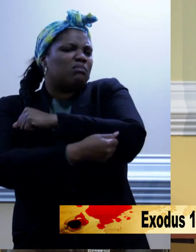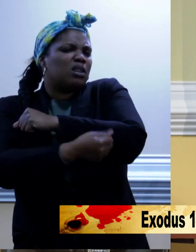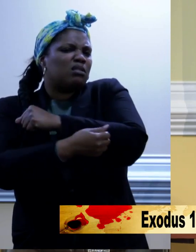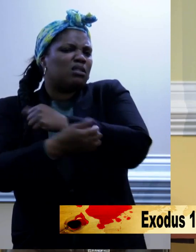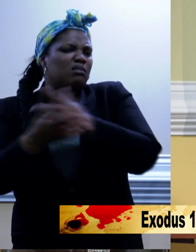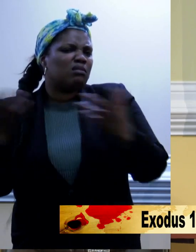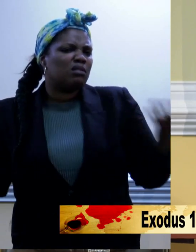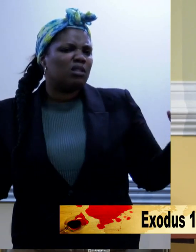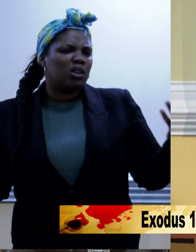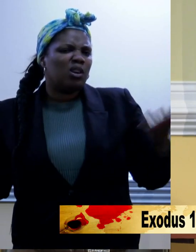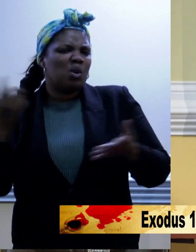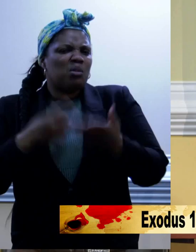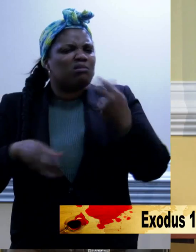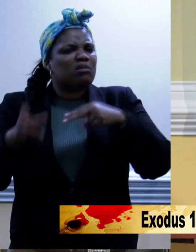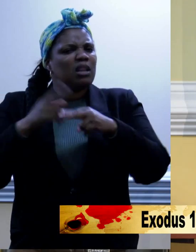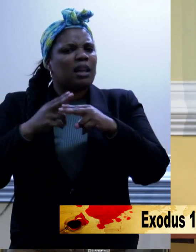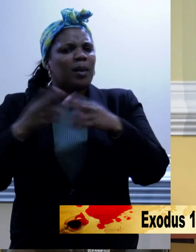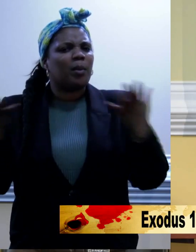Matthew chapter 26.